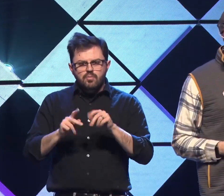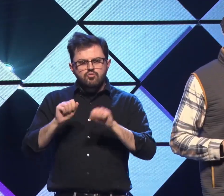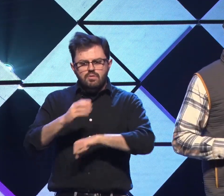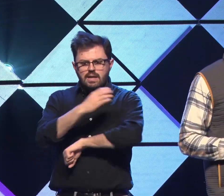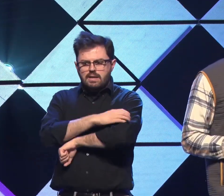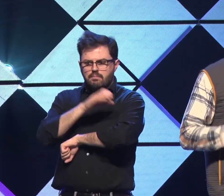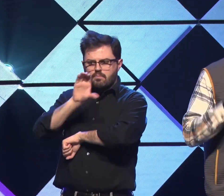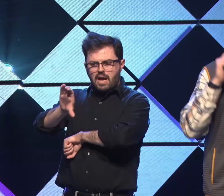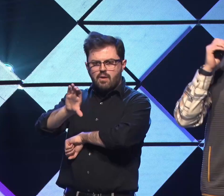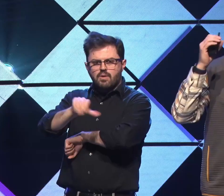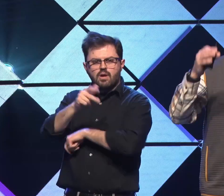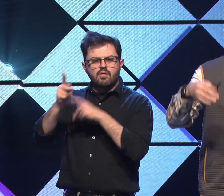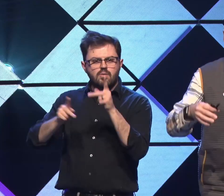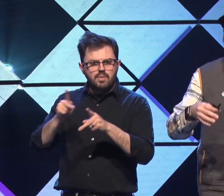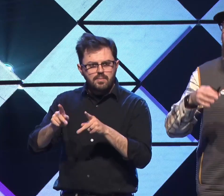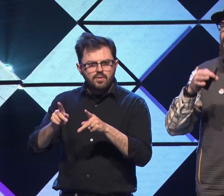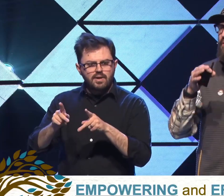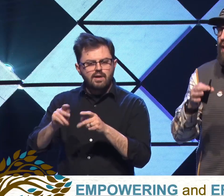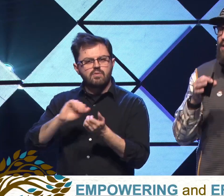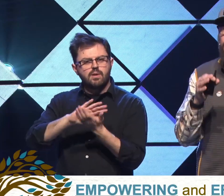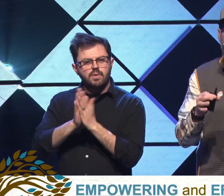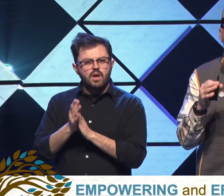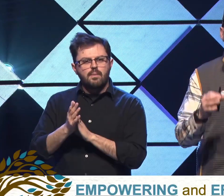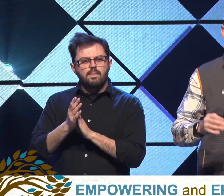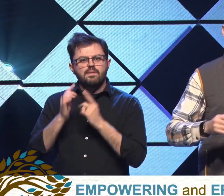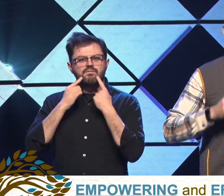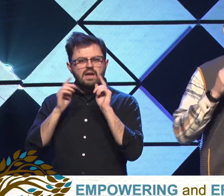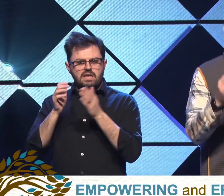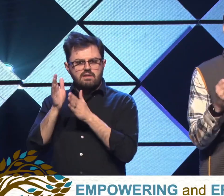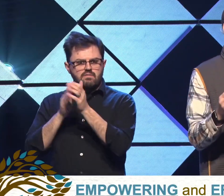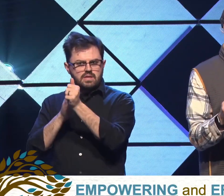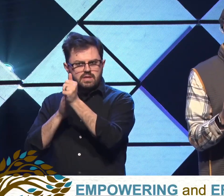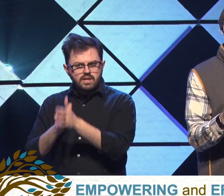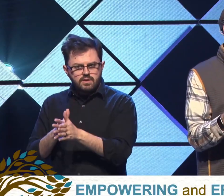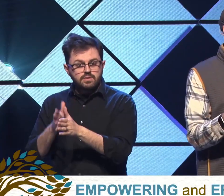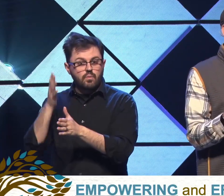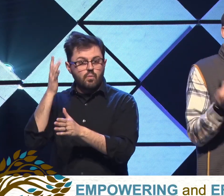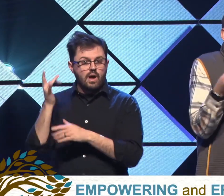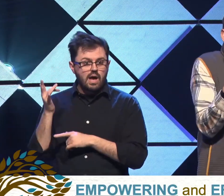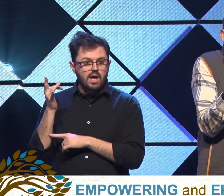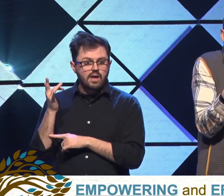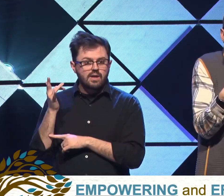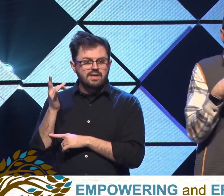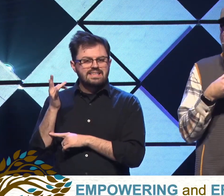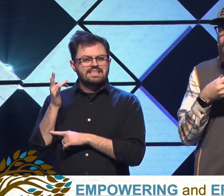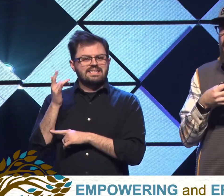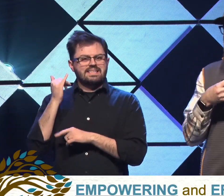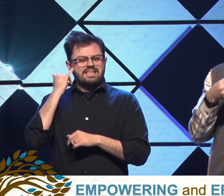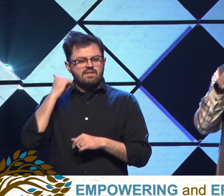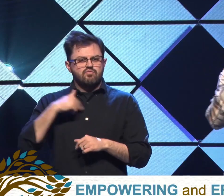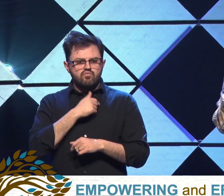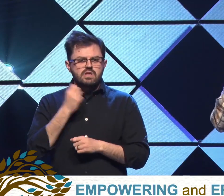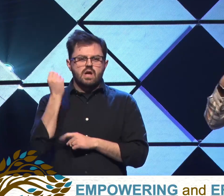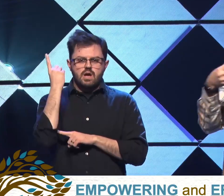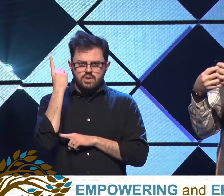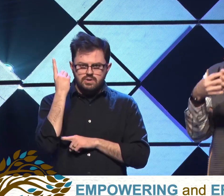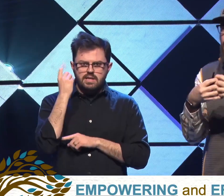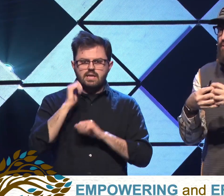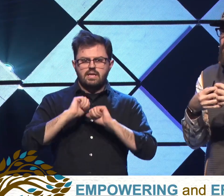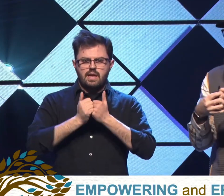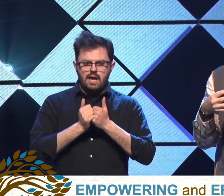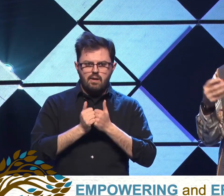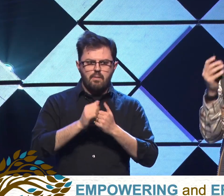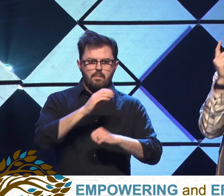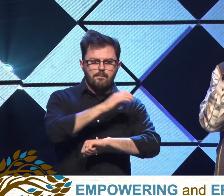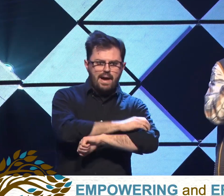effective in leadership. Why? Because empowering and effective leadership flourish when we understand the interplay between power, authority,